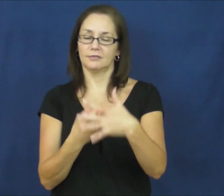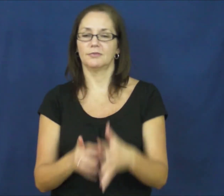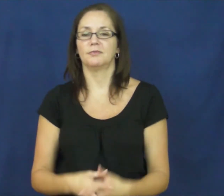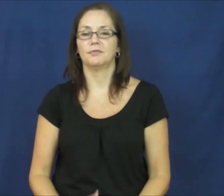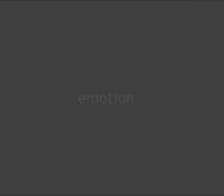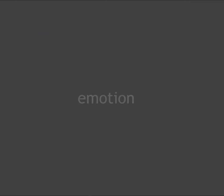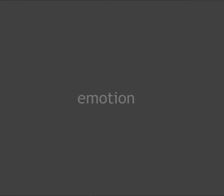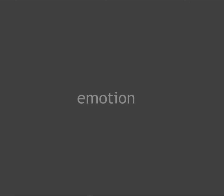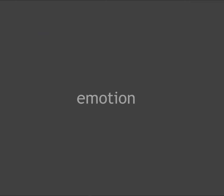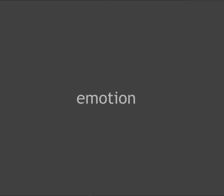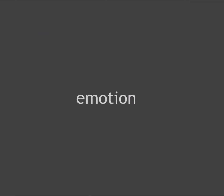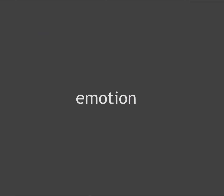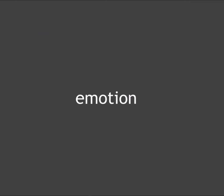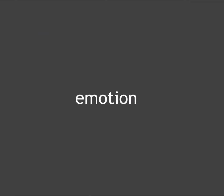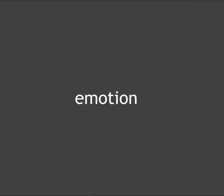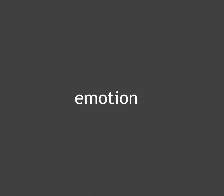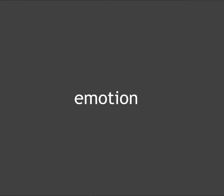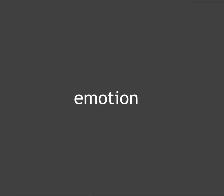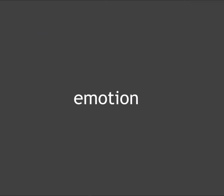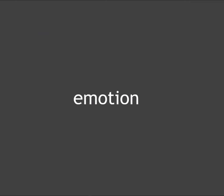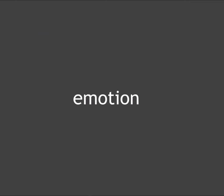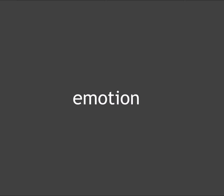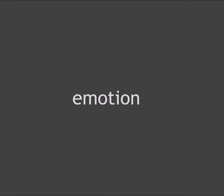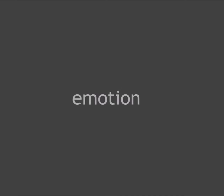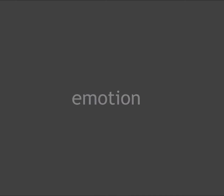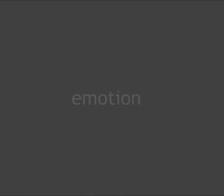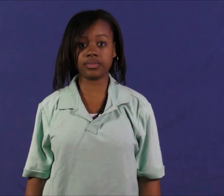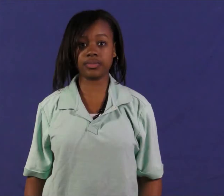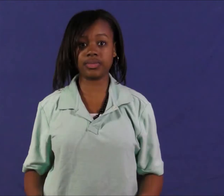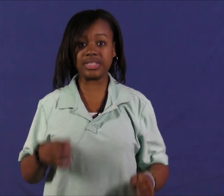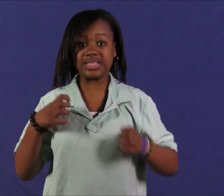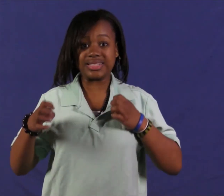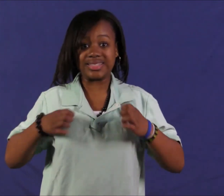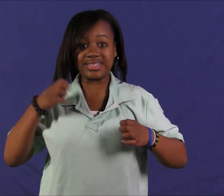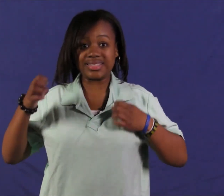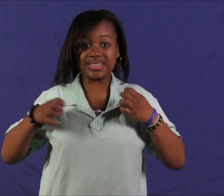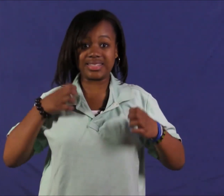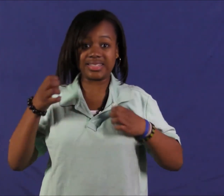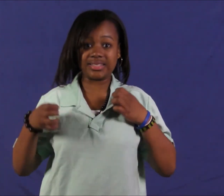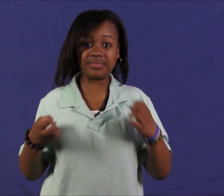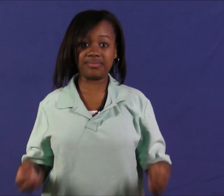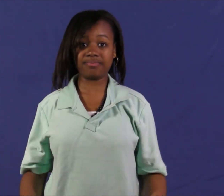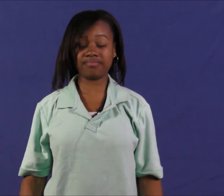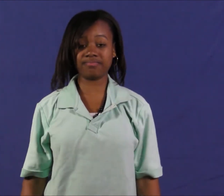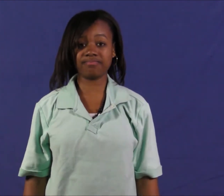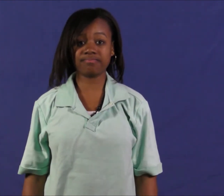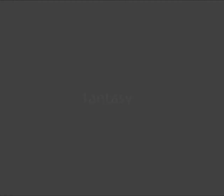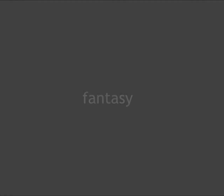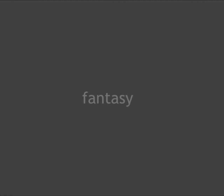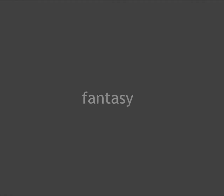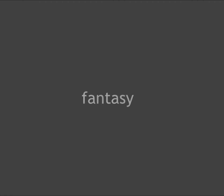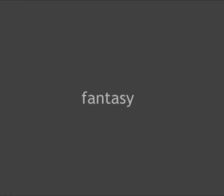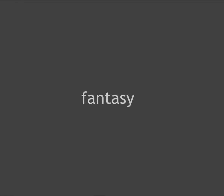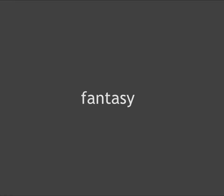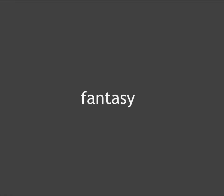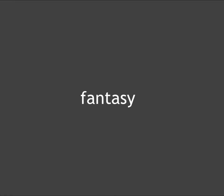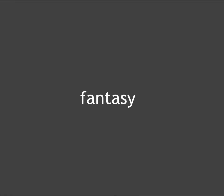You're my heart, you're my soul I'll keep it shining